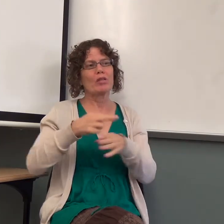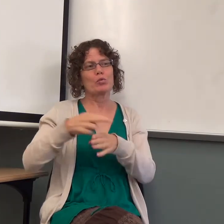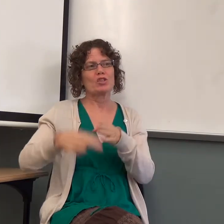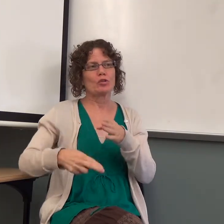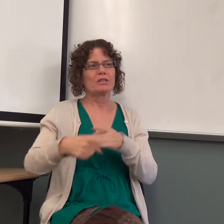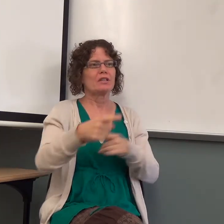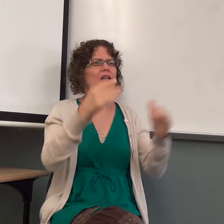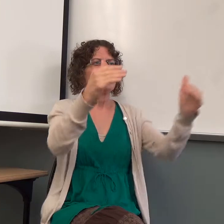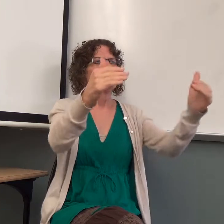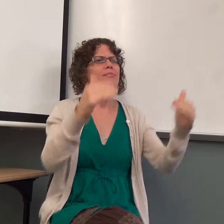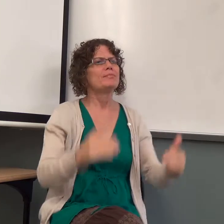context?